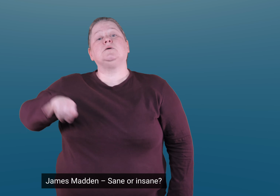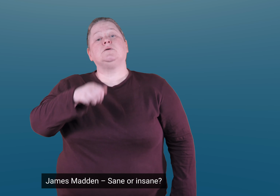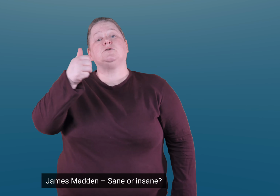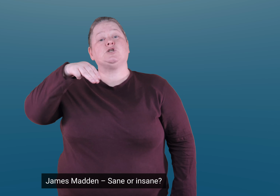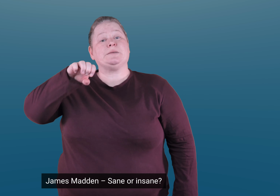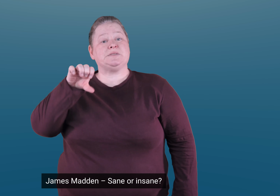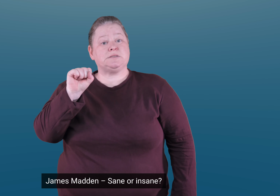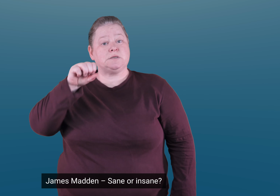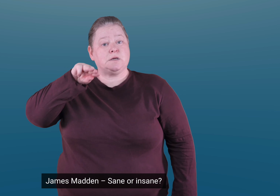James Madden.